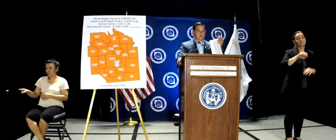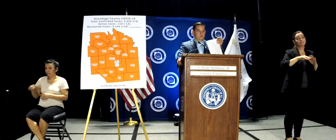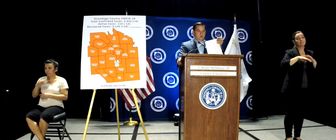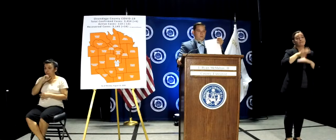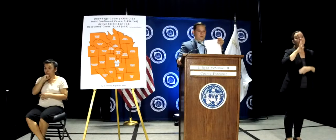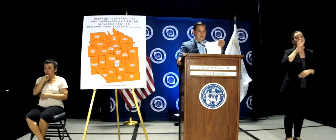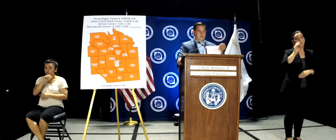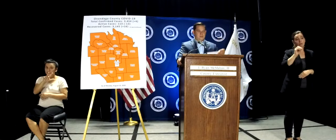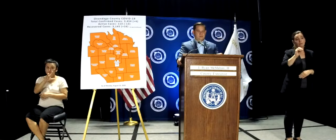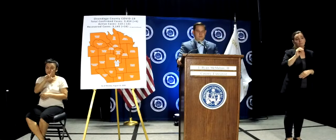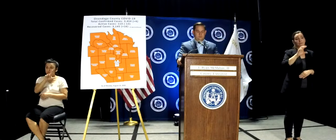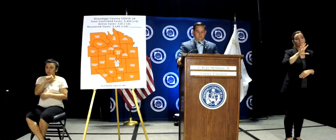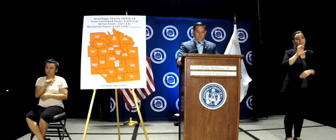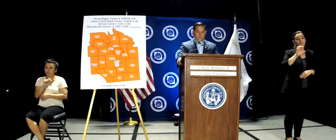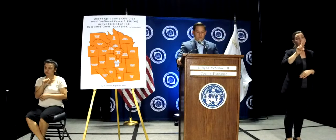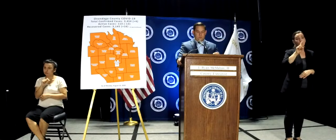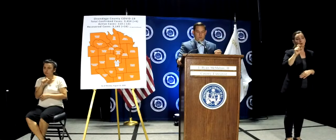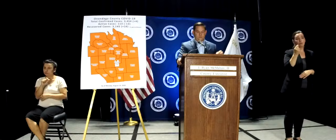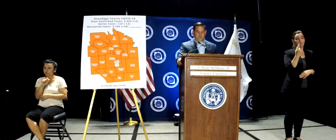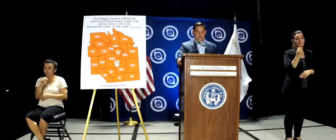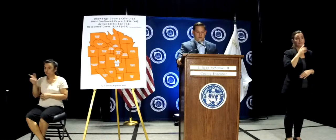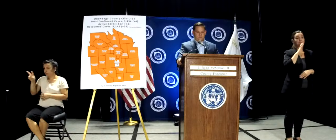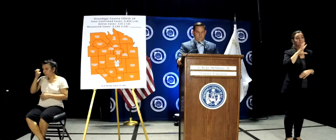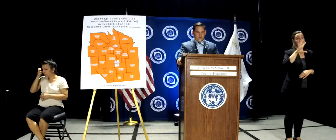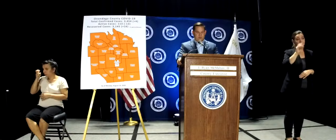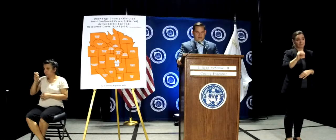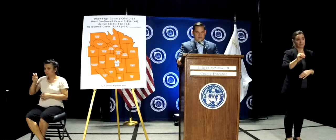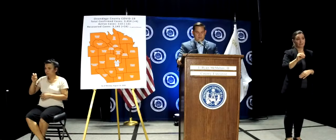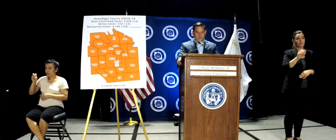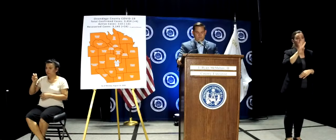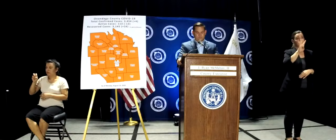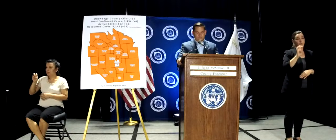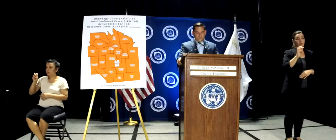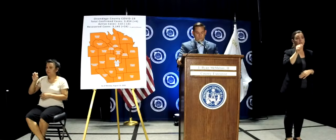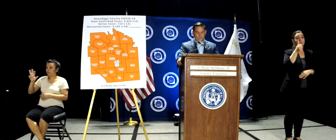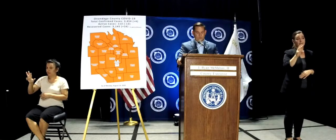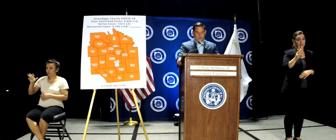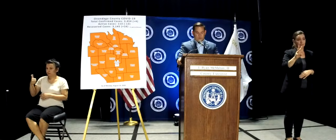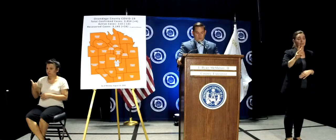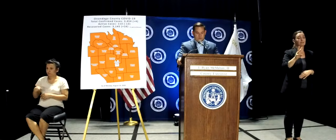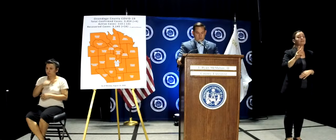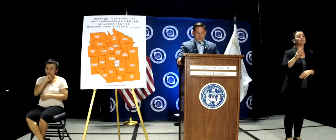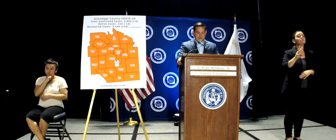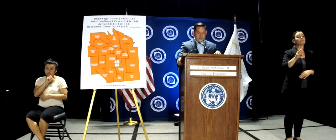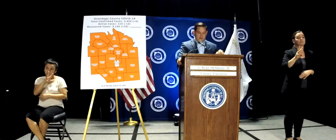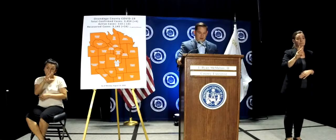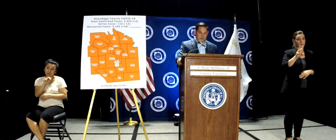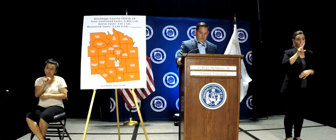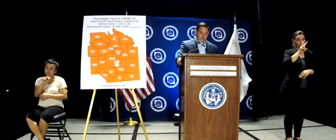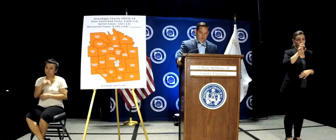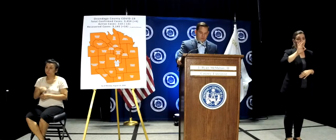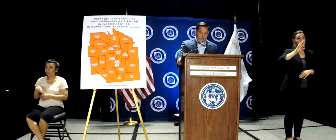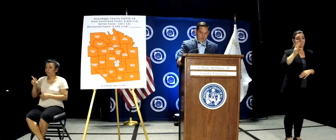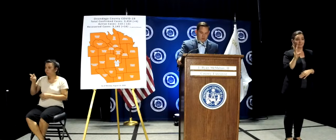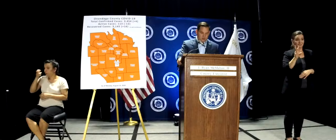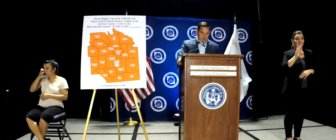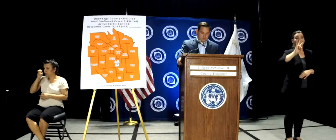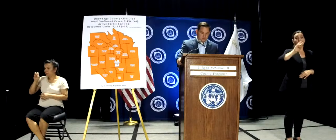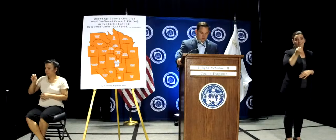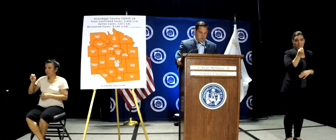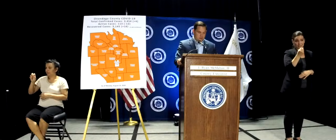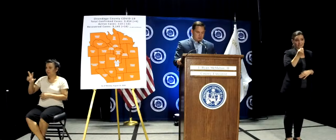261 in their 80s, and 158 in their 90s. Since we last got together, the